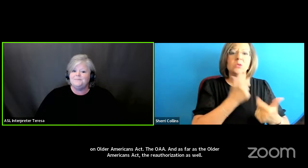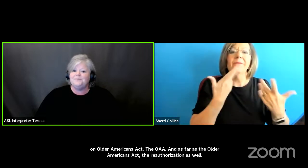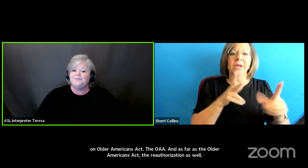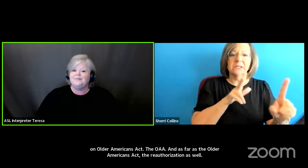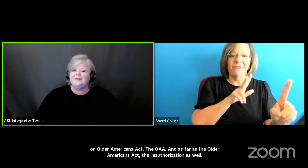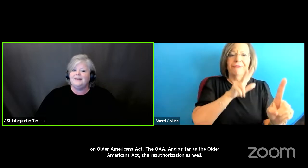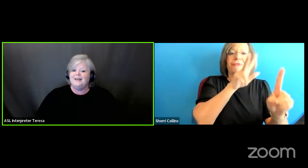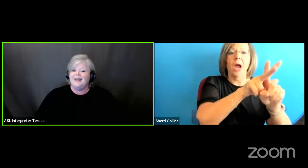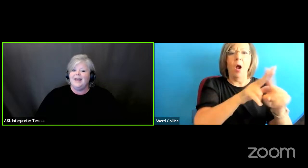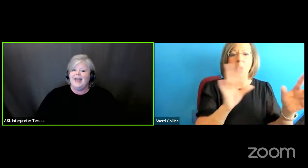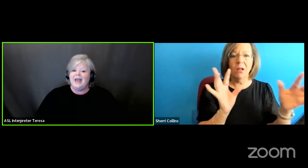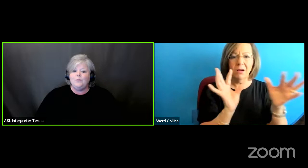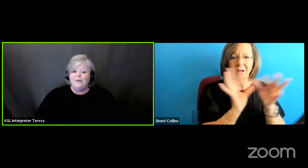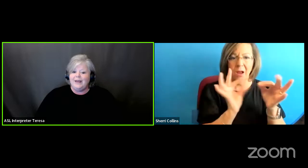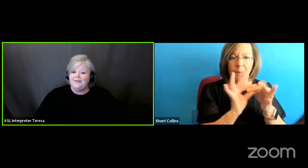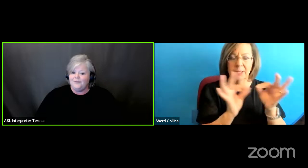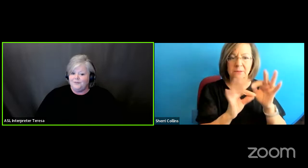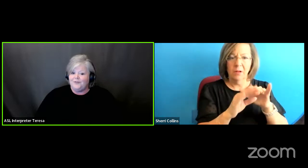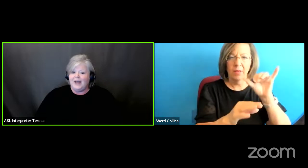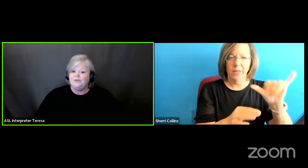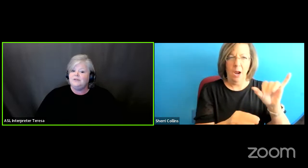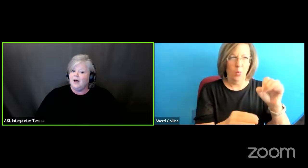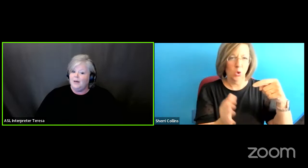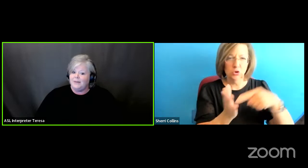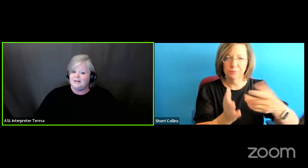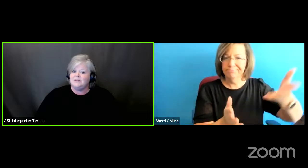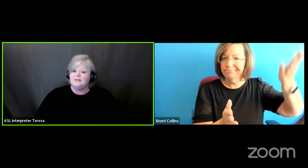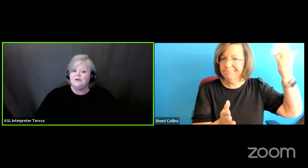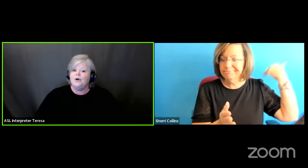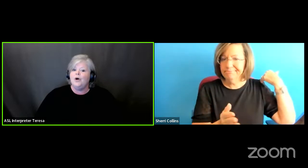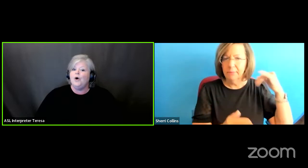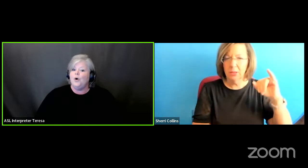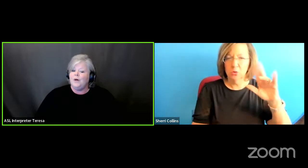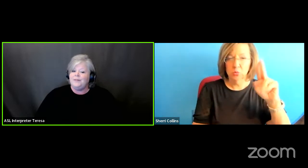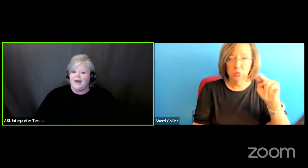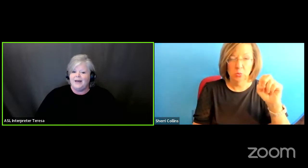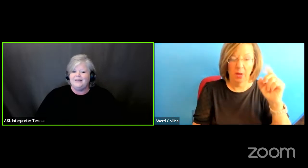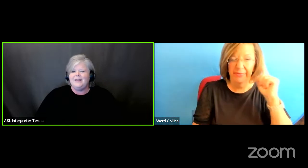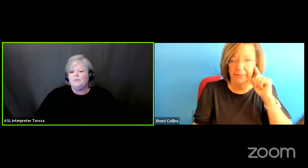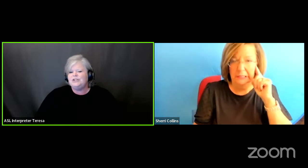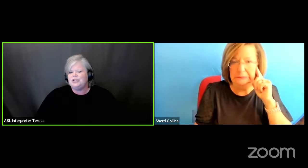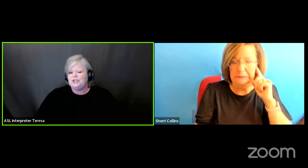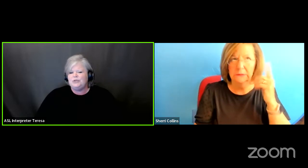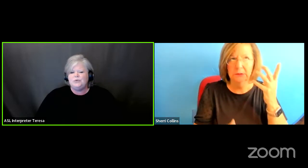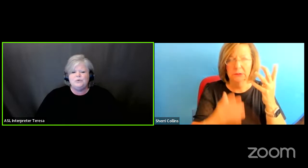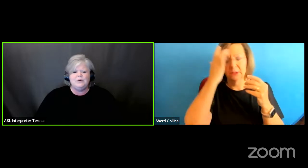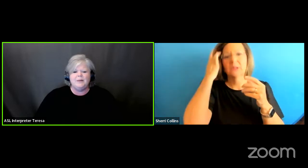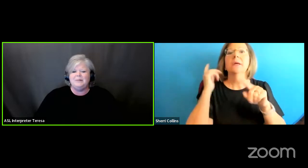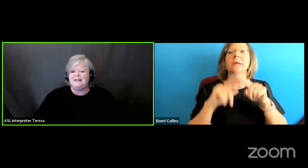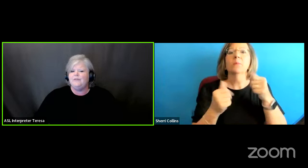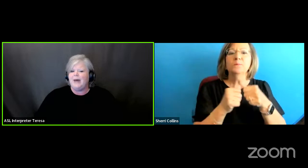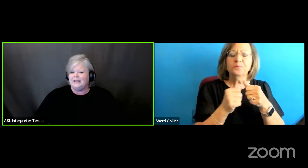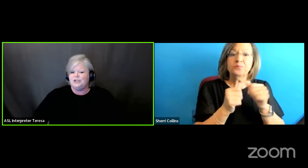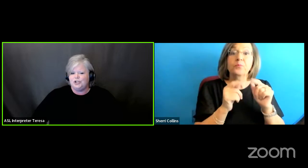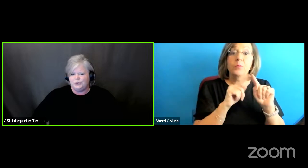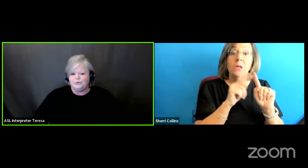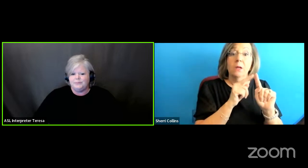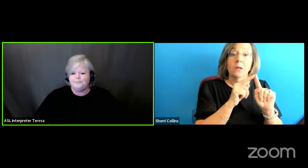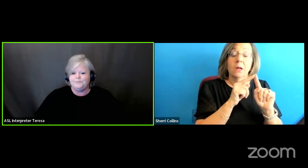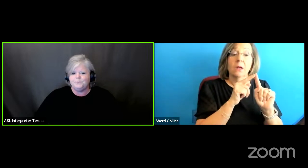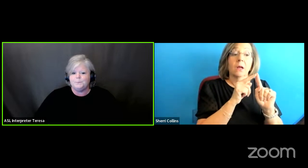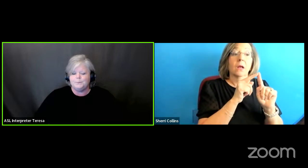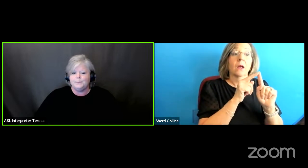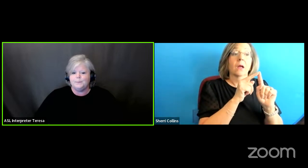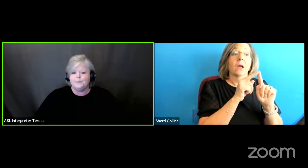adults. And we have filed comments on that, and that was due, I believe, back in